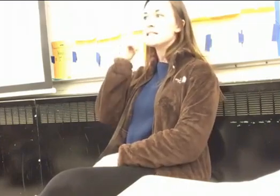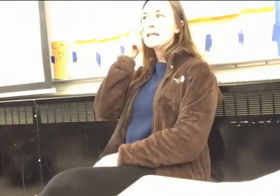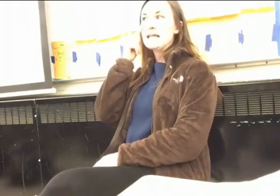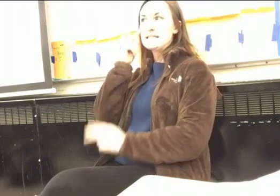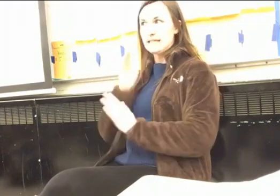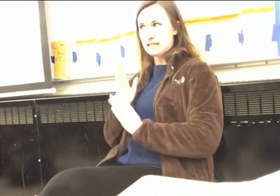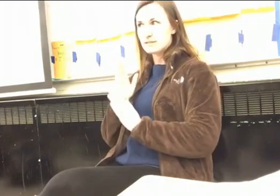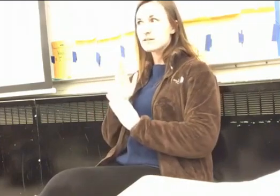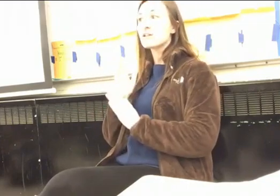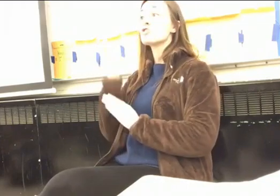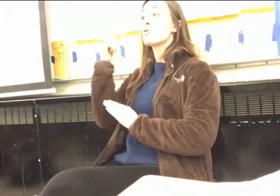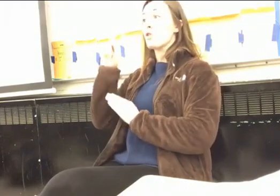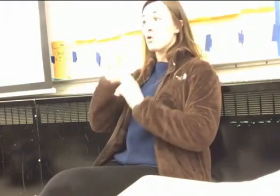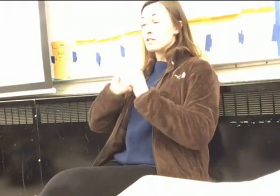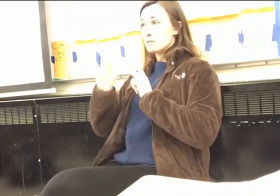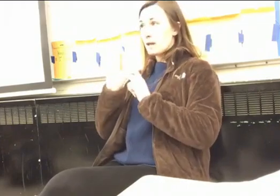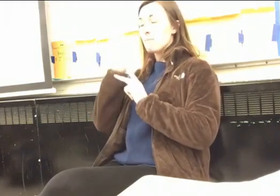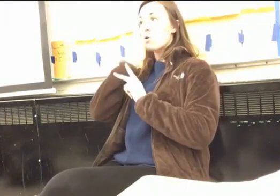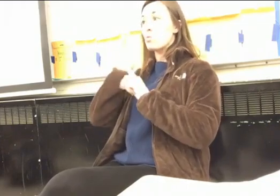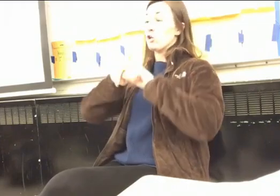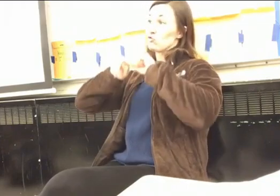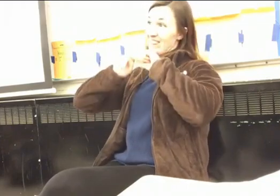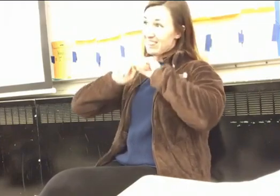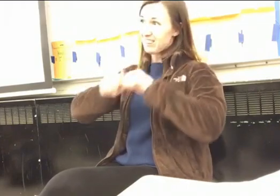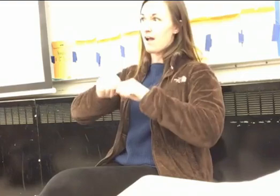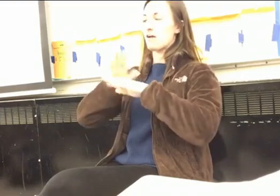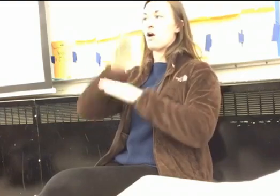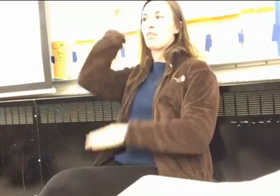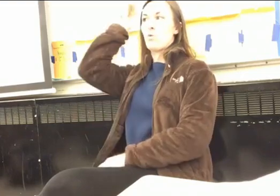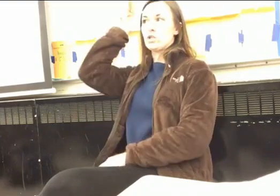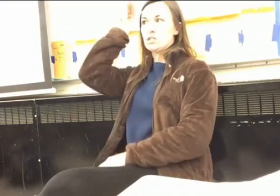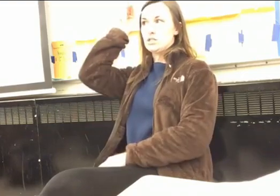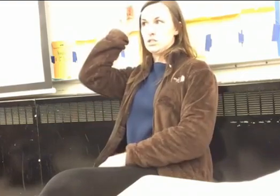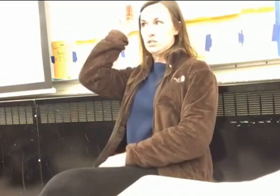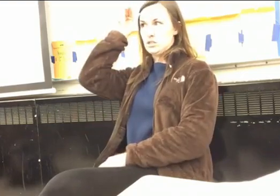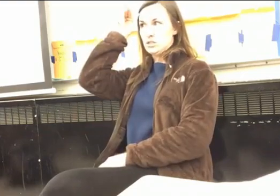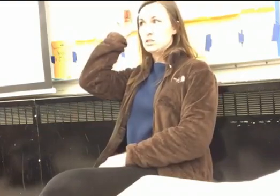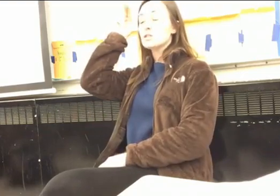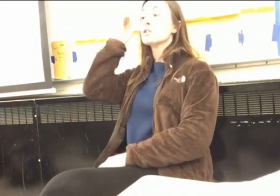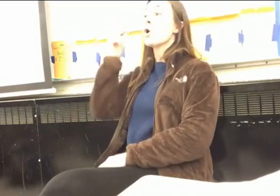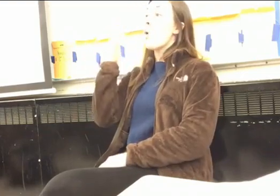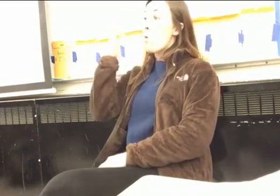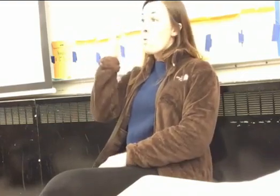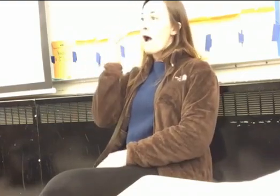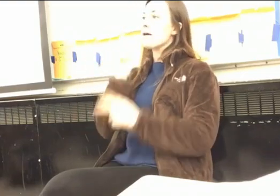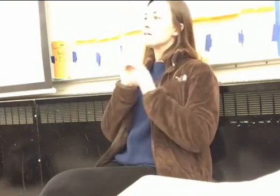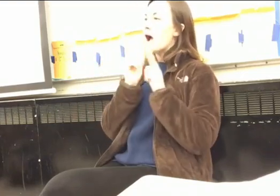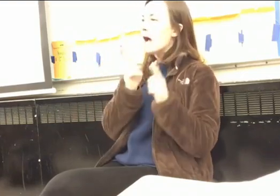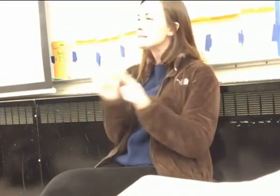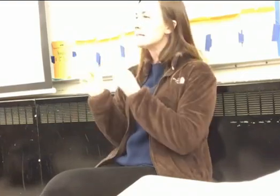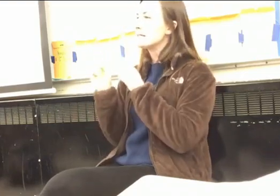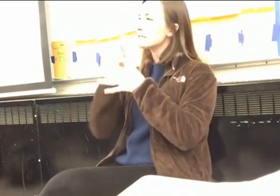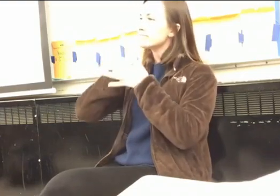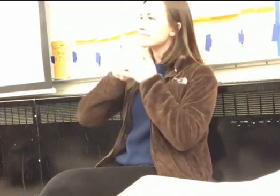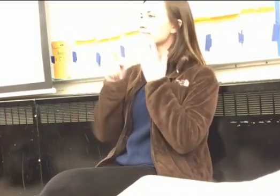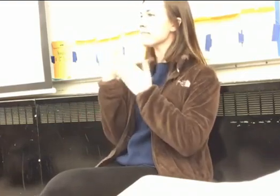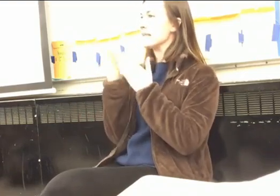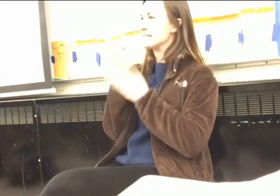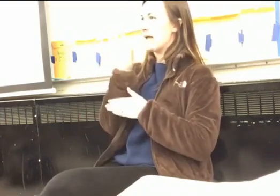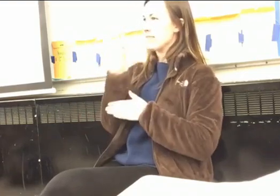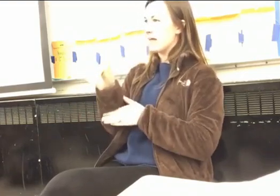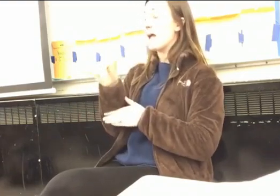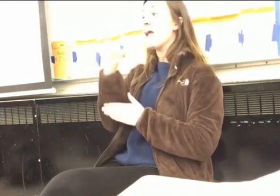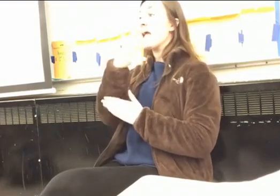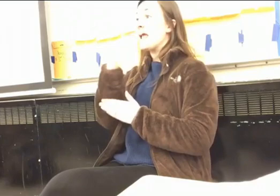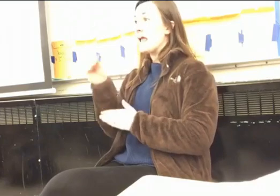Plains Indians are going to especially rely on the horse. Most of this is going to be for hunting and things like that. One other thing, too, is going to